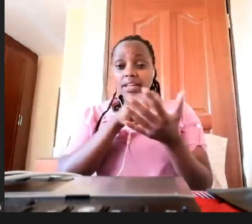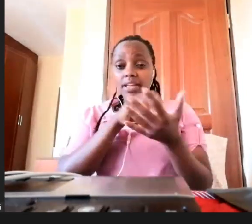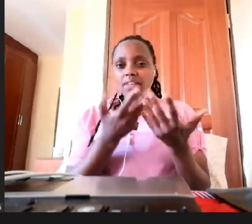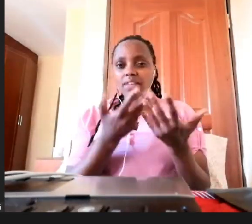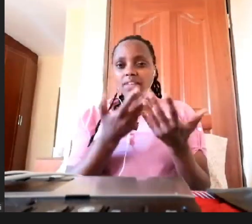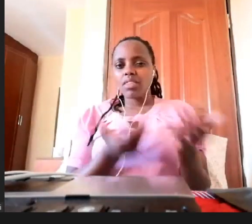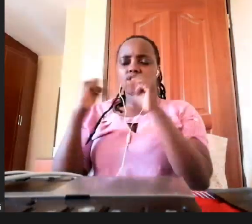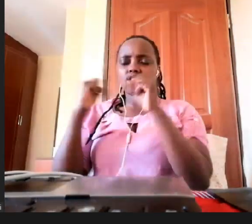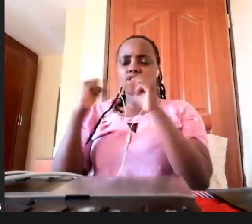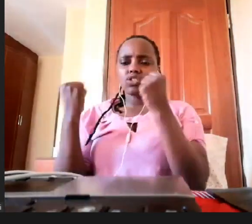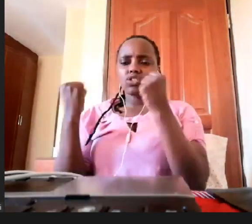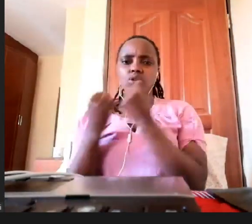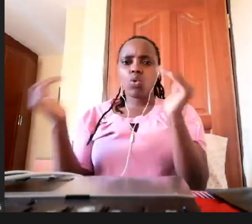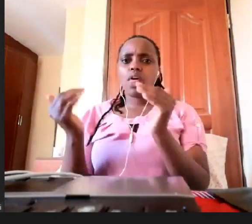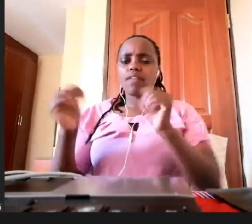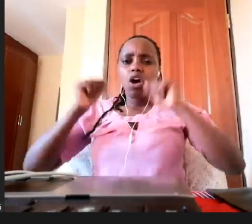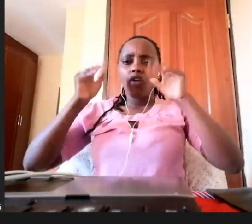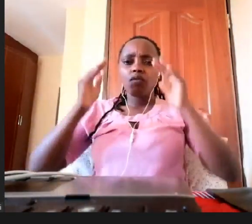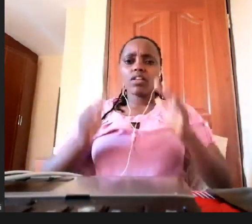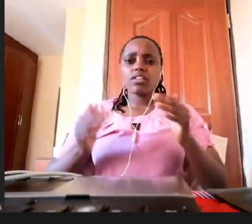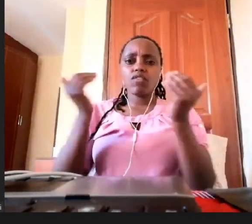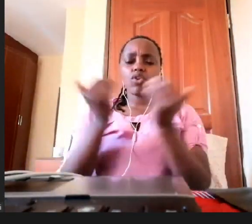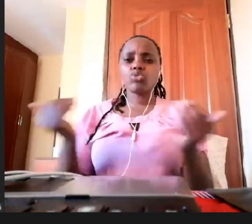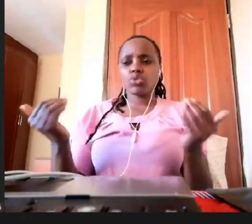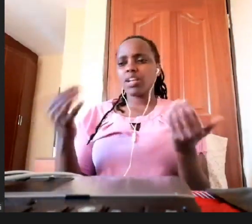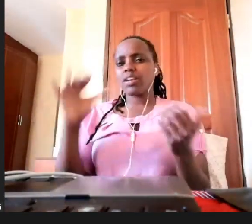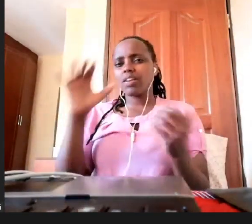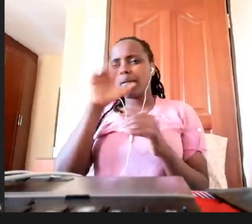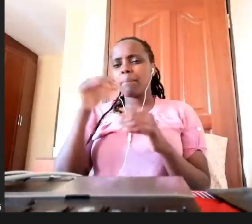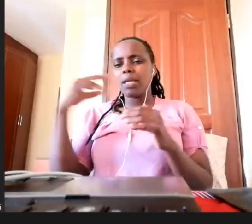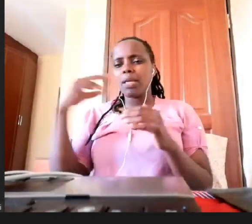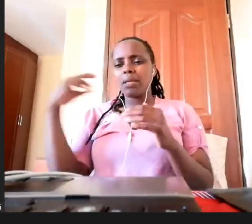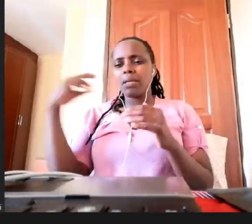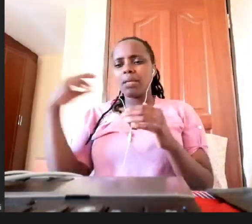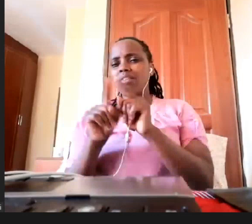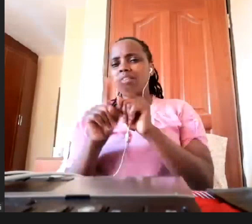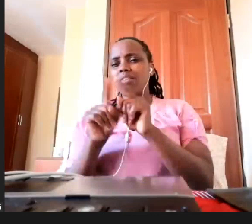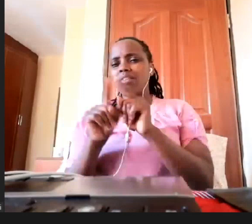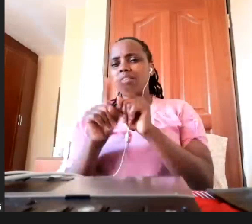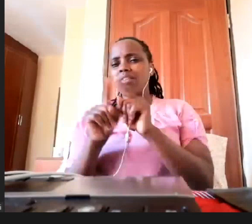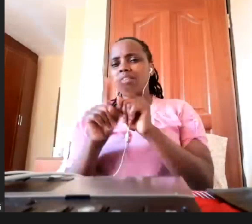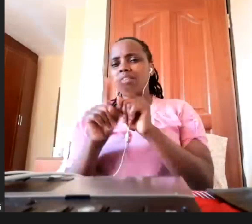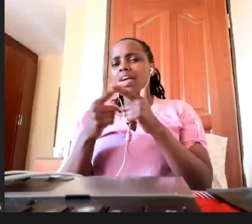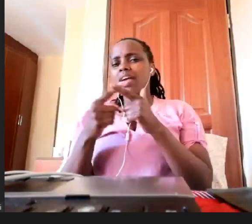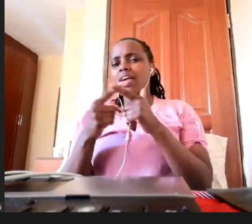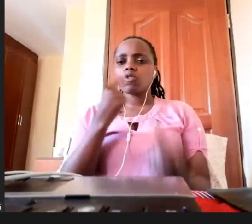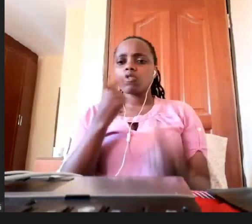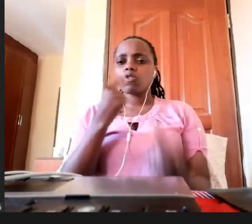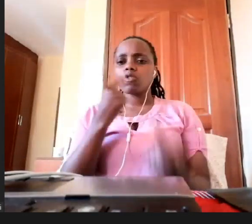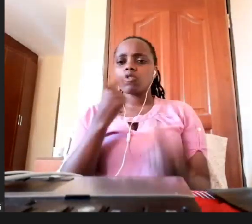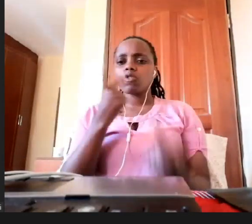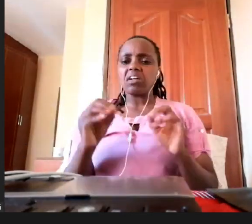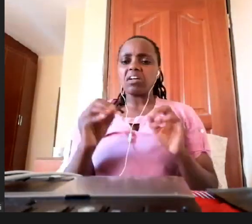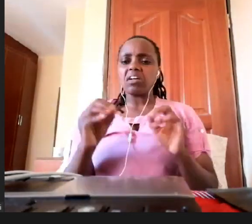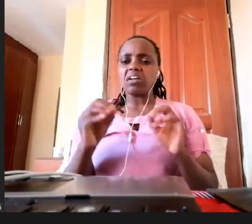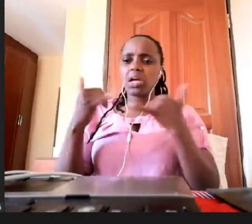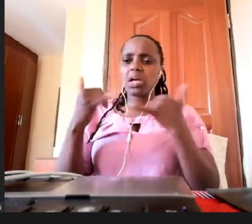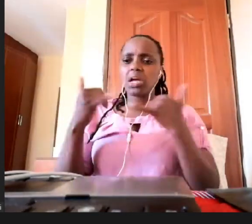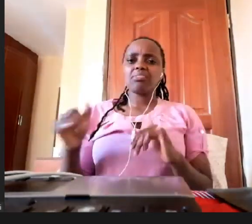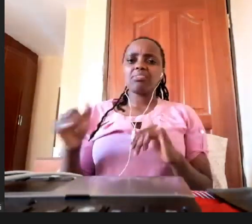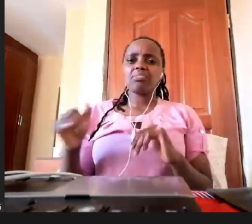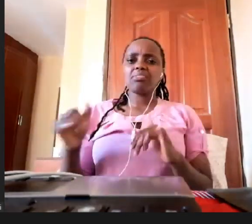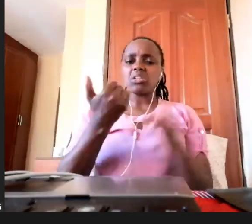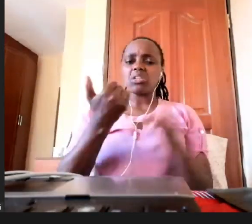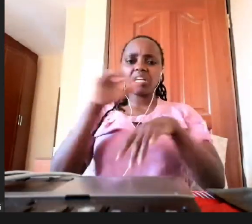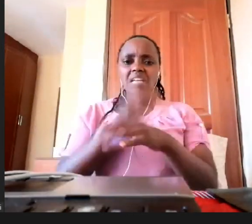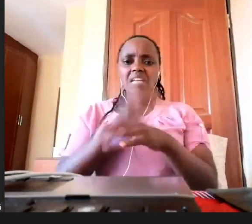welfare officers of children's abuse, and the child is mum, and they will try for several days trying to get evidence